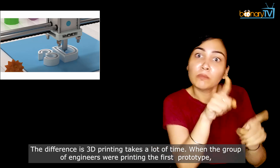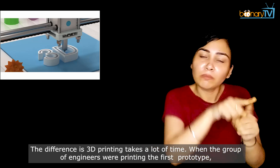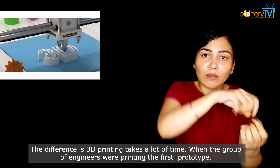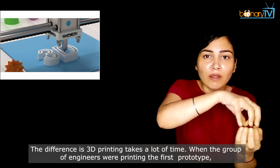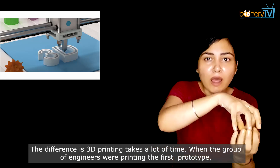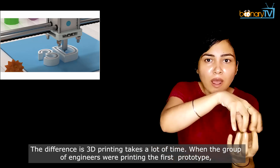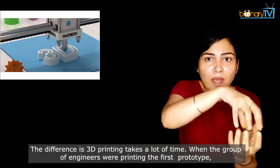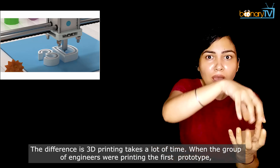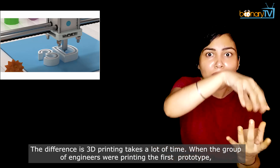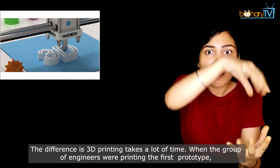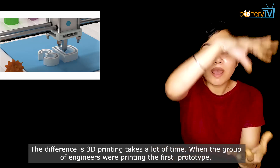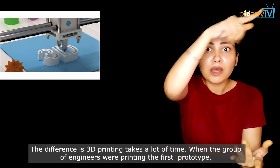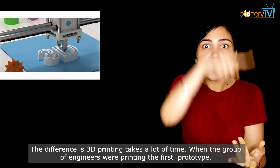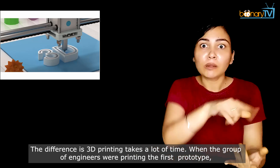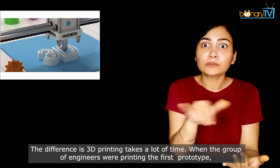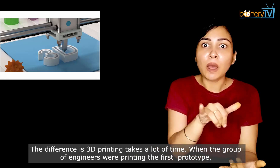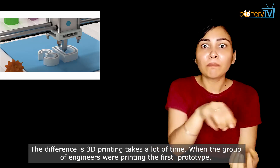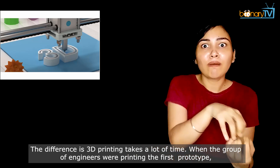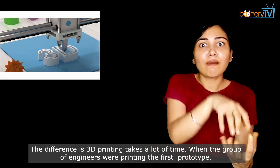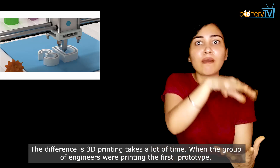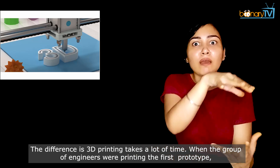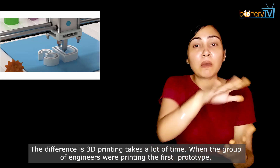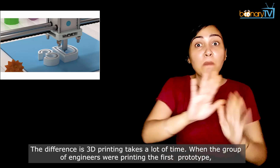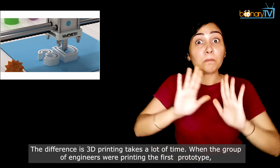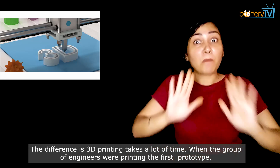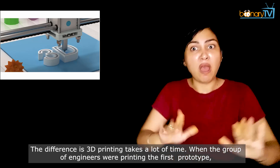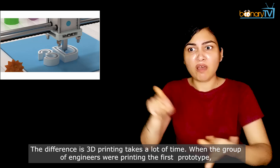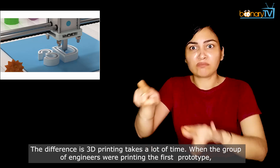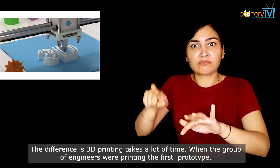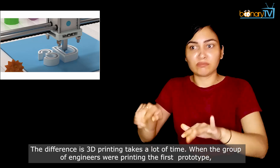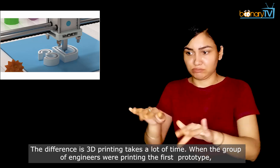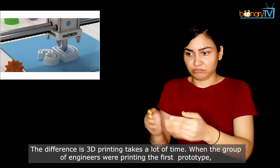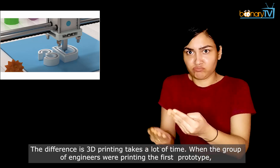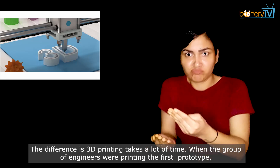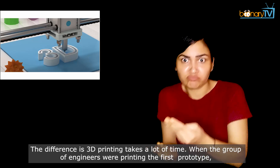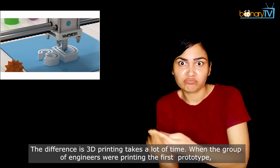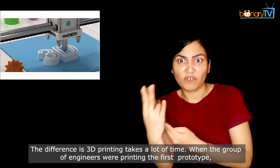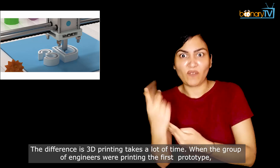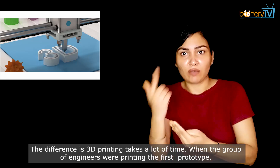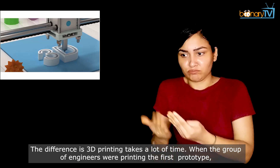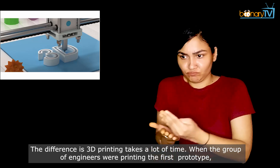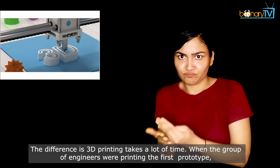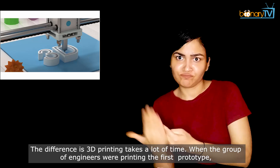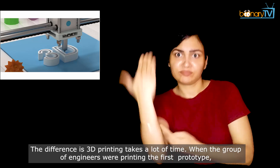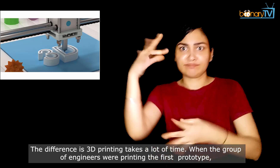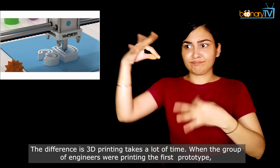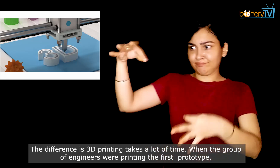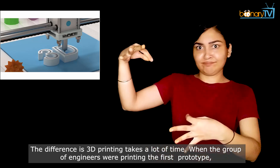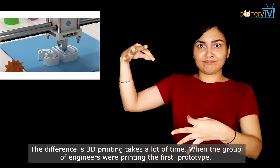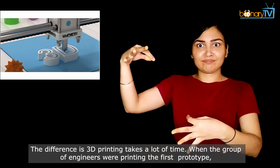difference is 3D printing takes a lot of